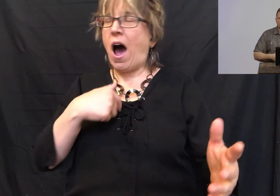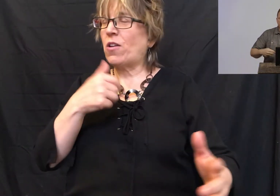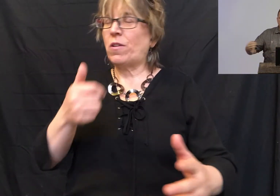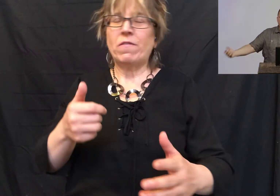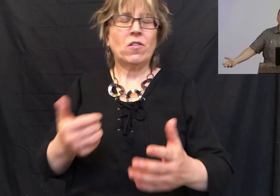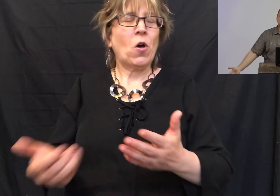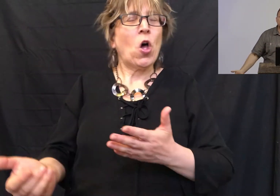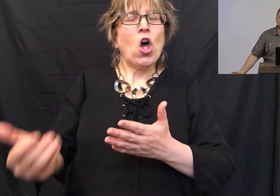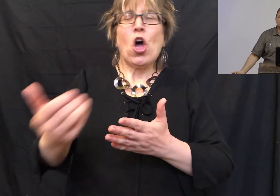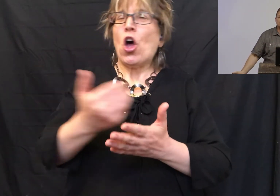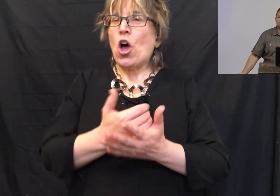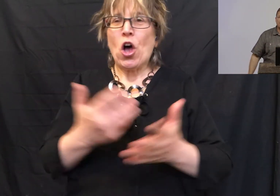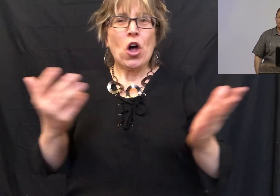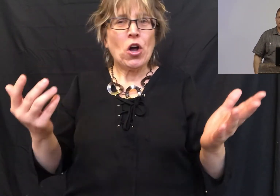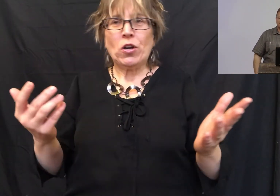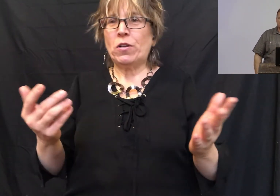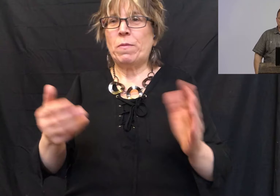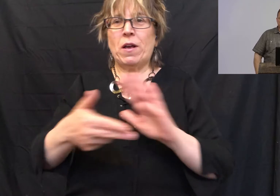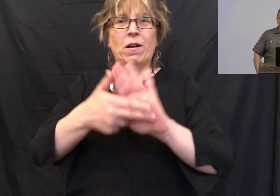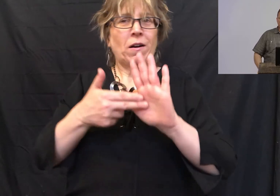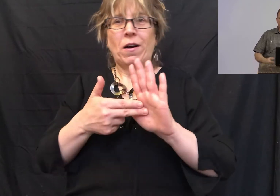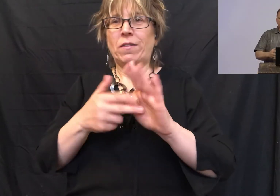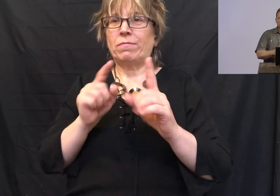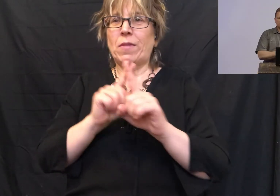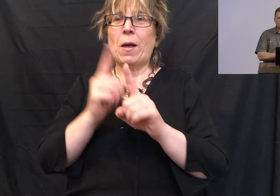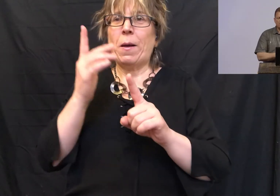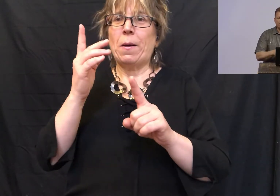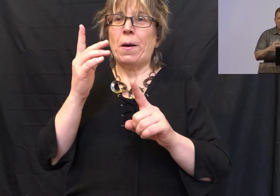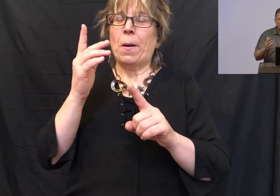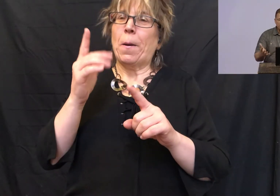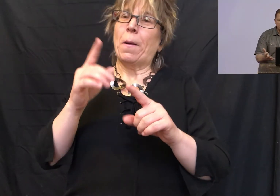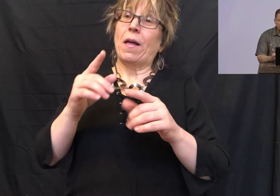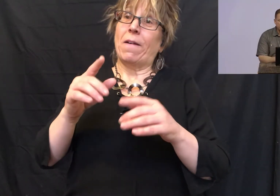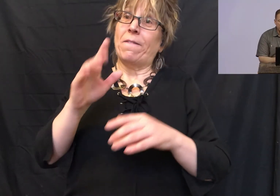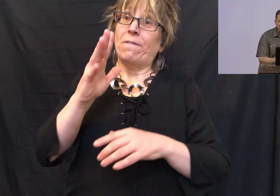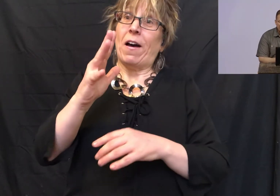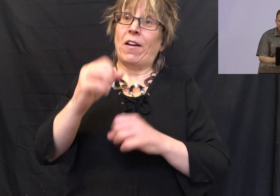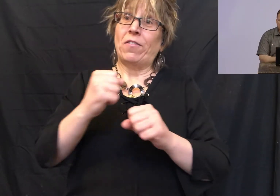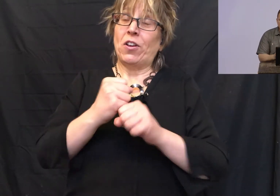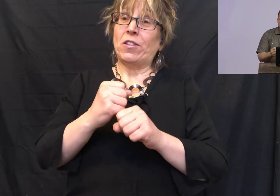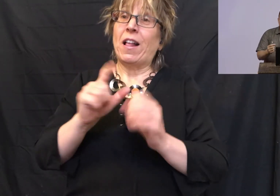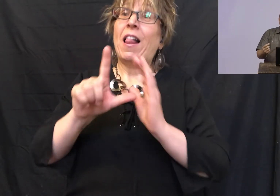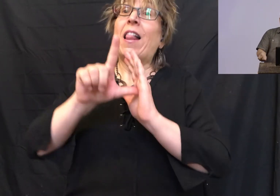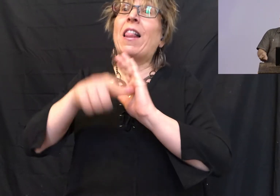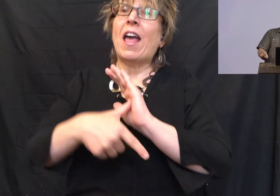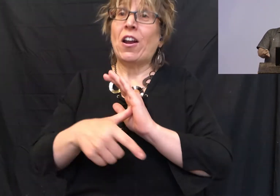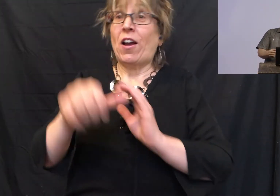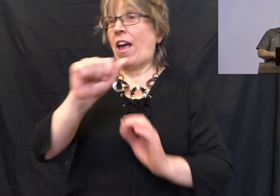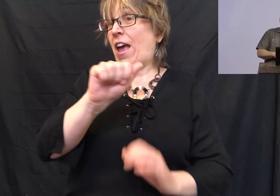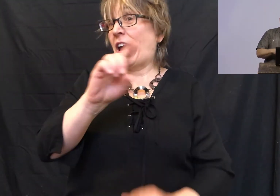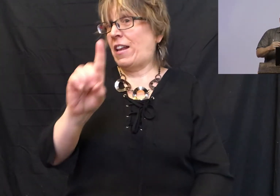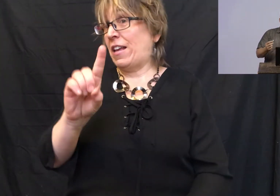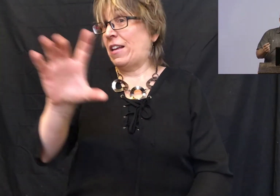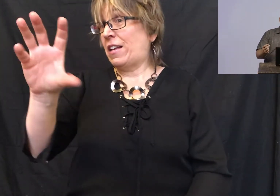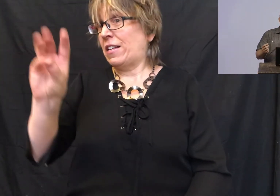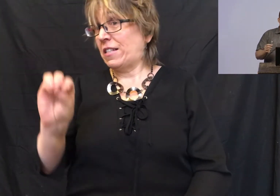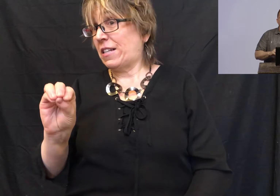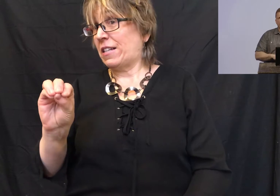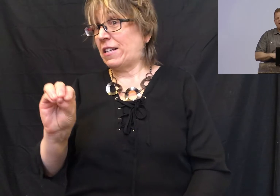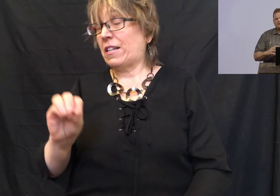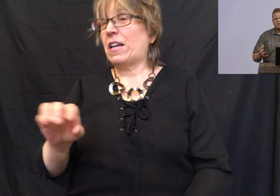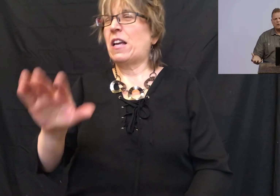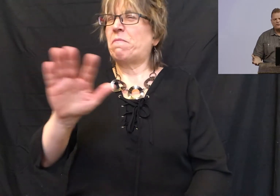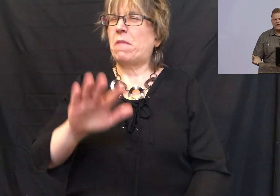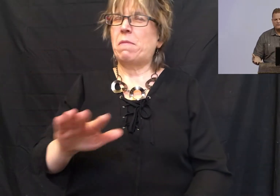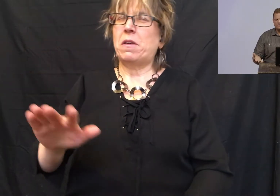an apostle because I persecuted the church of God. And then he goes on, 5 years after that, AD 60, he's been following Jesus now